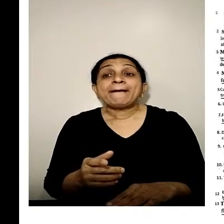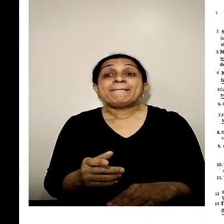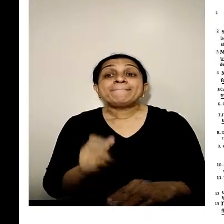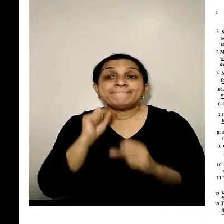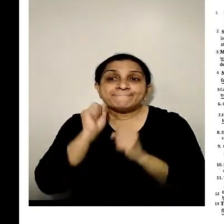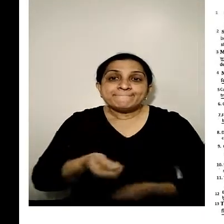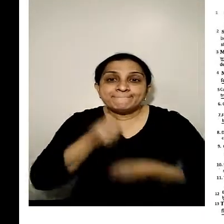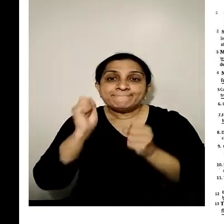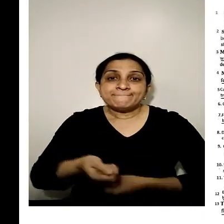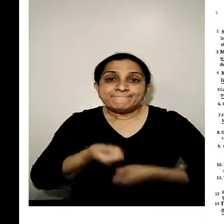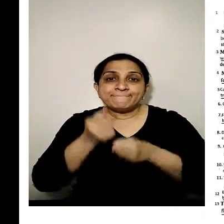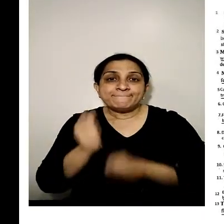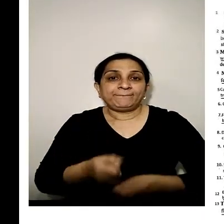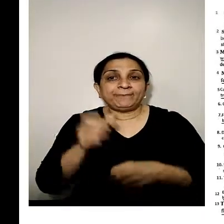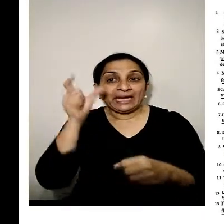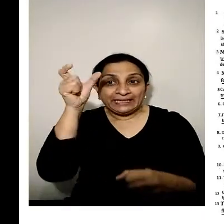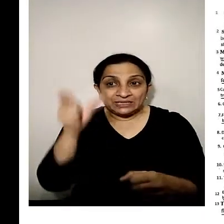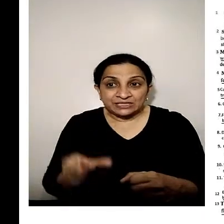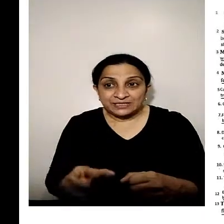Okay.